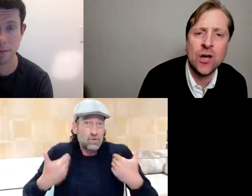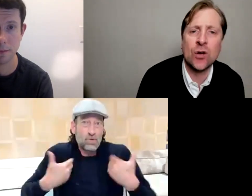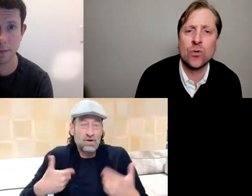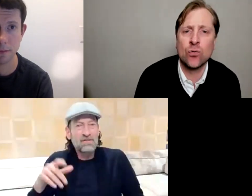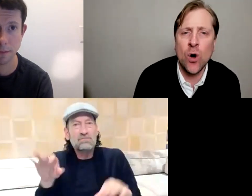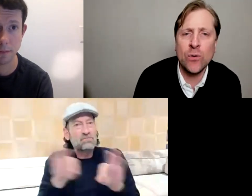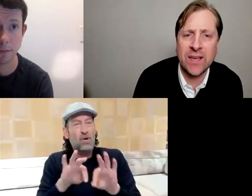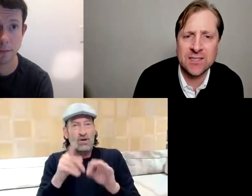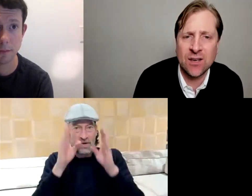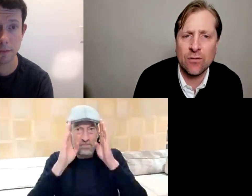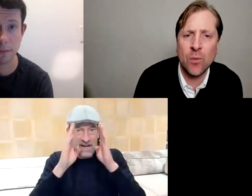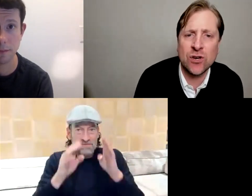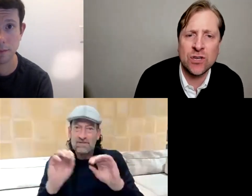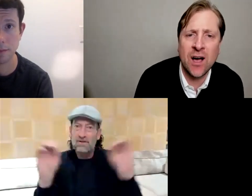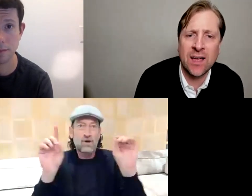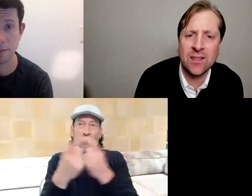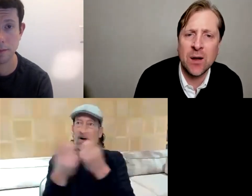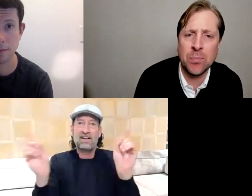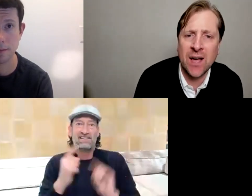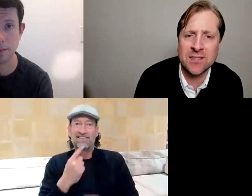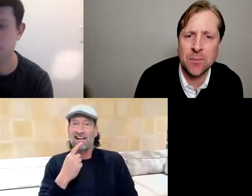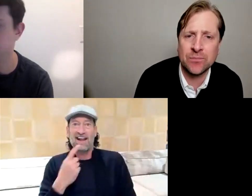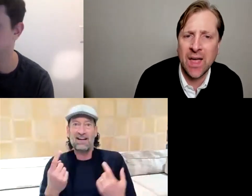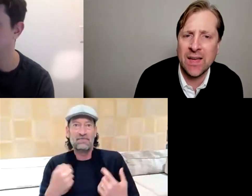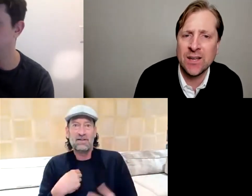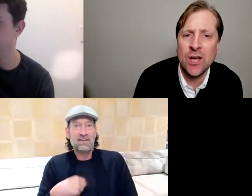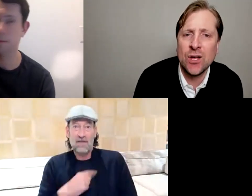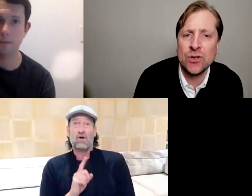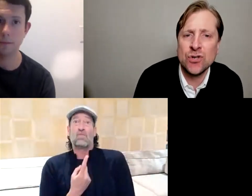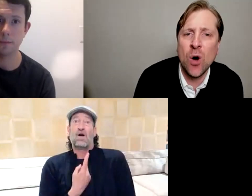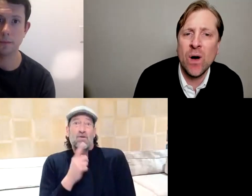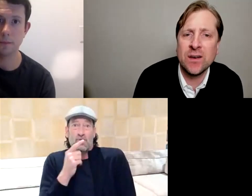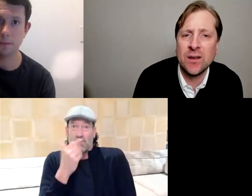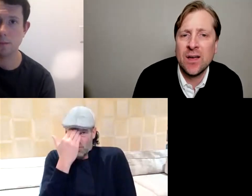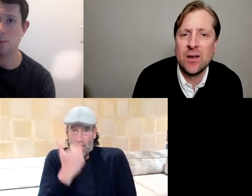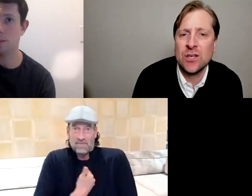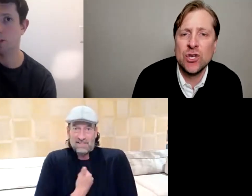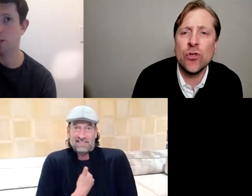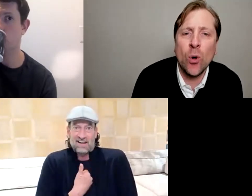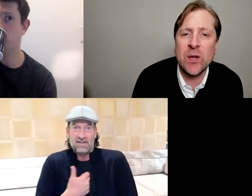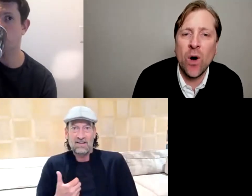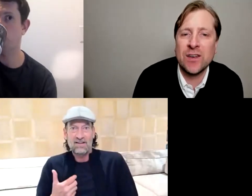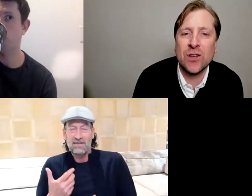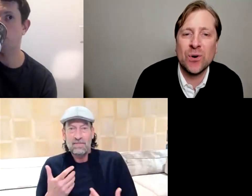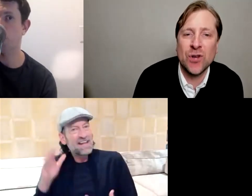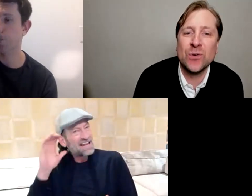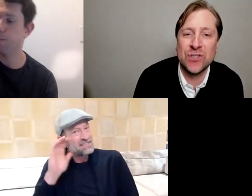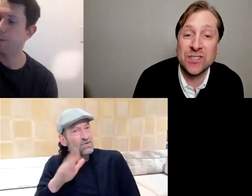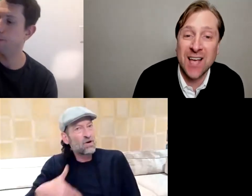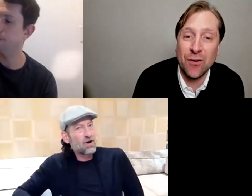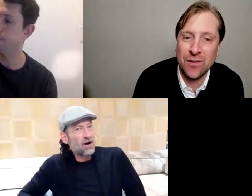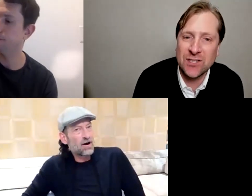science, grow that skill from when you're young and let it blossom. And you're the only one who